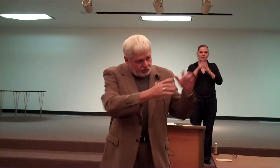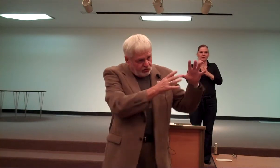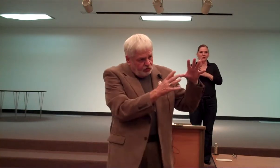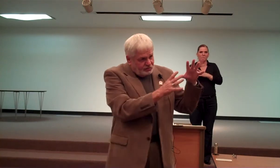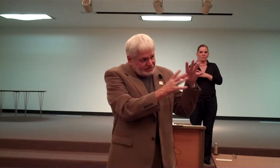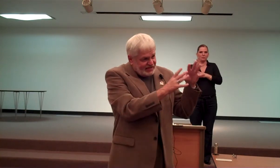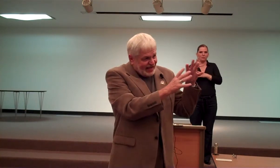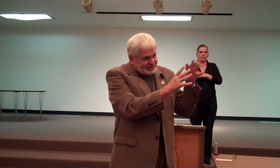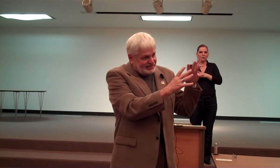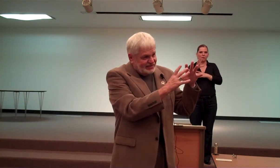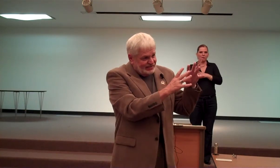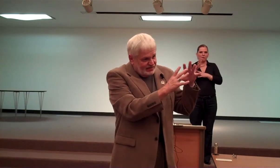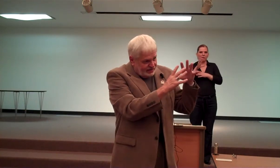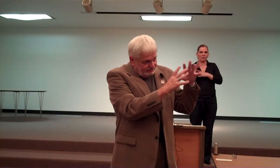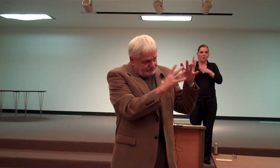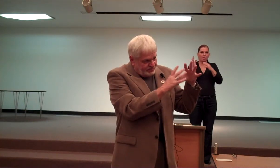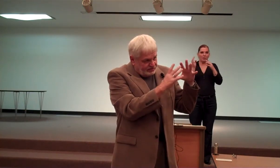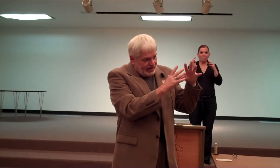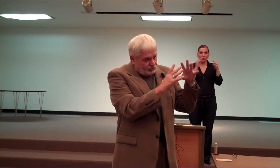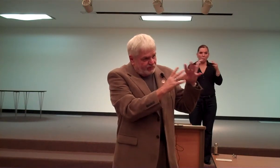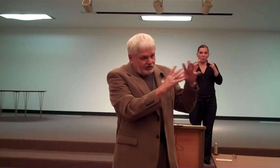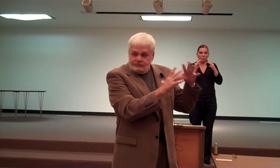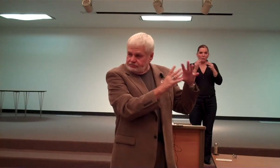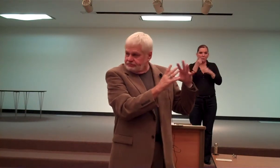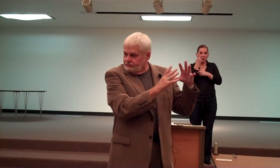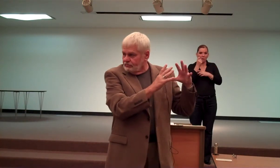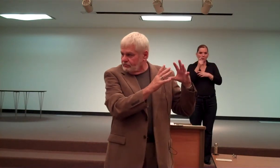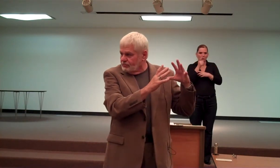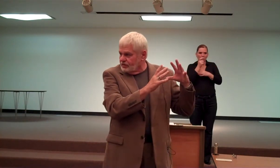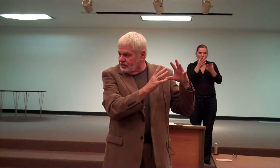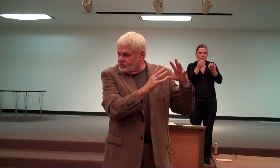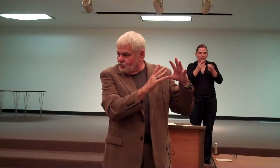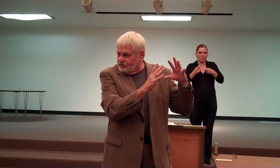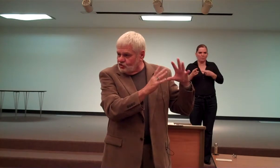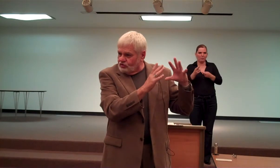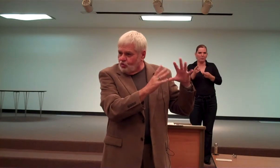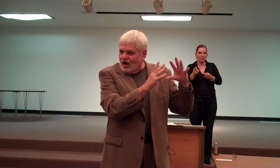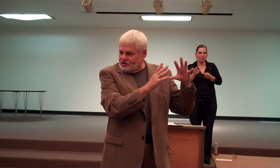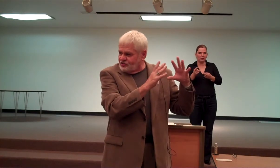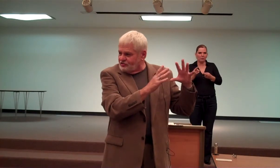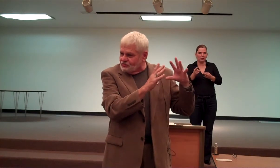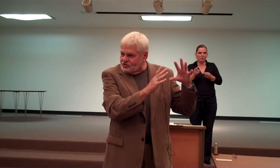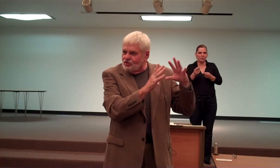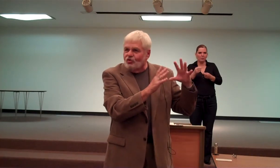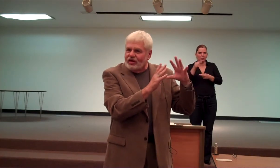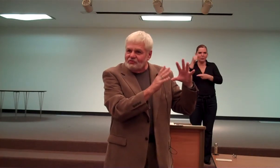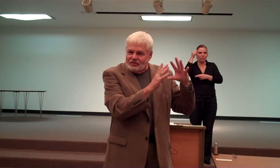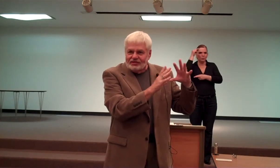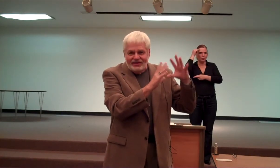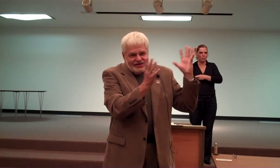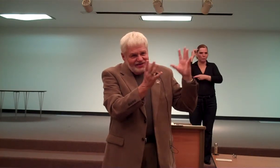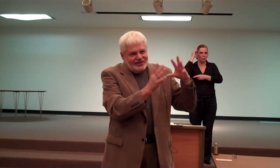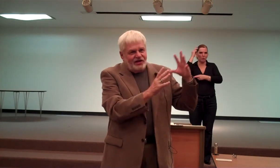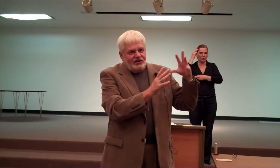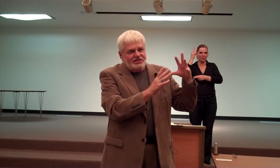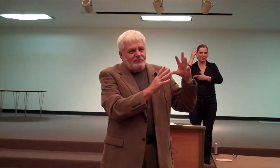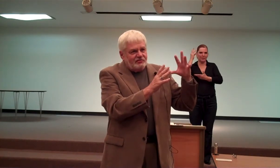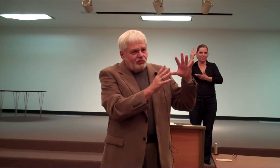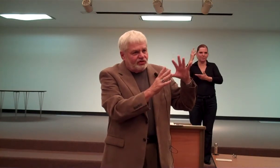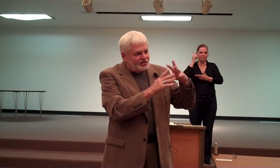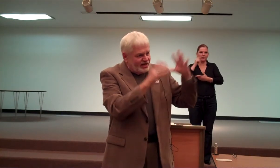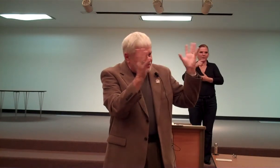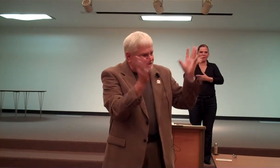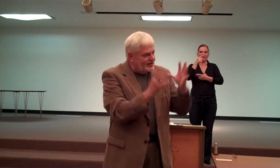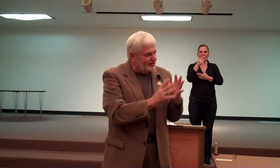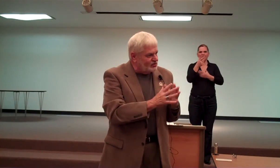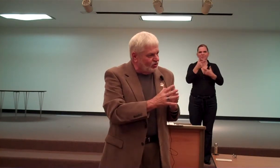fought over who possessed that river. That's what George Washington was doing when, you know, he's up at